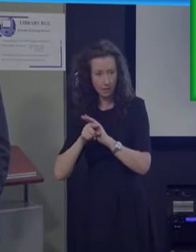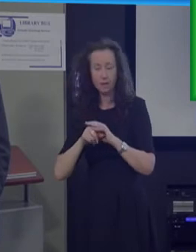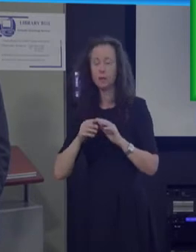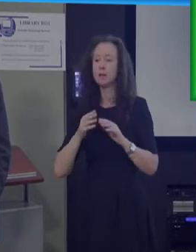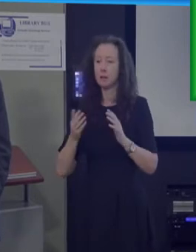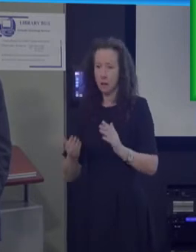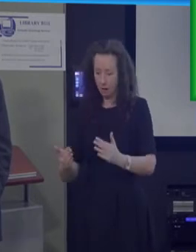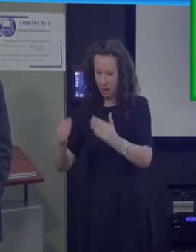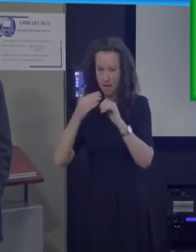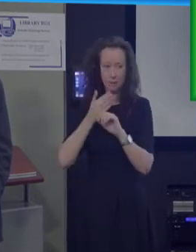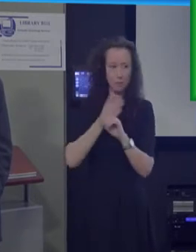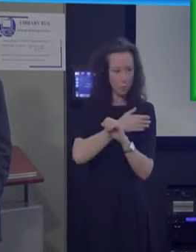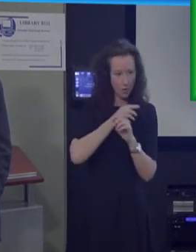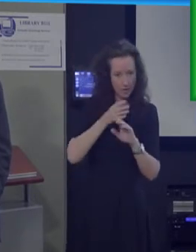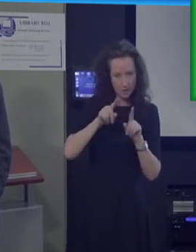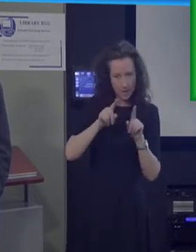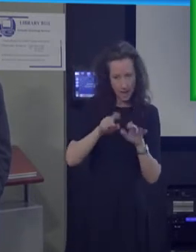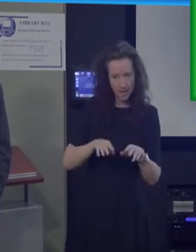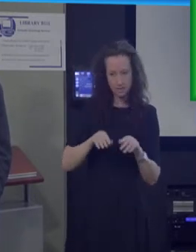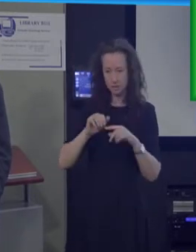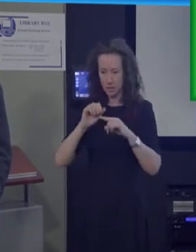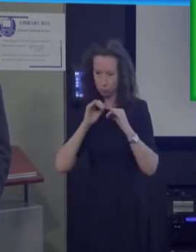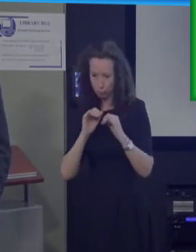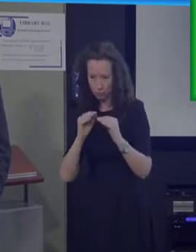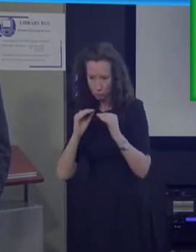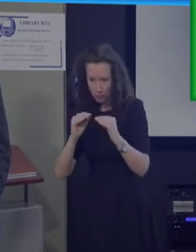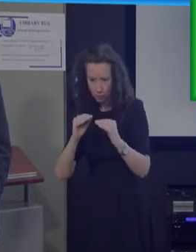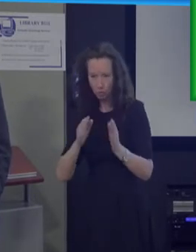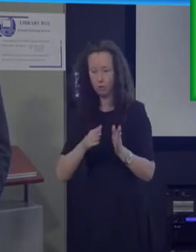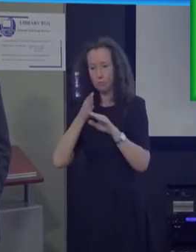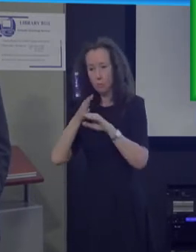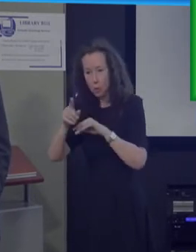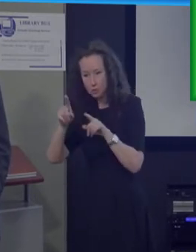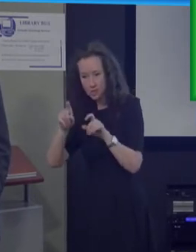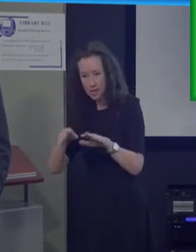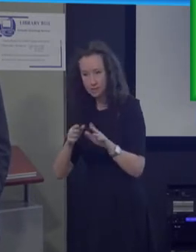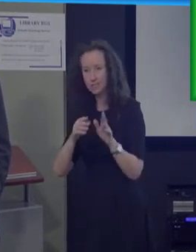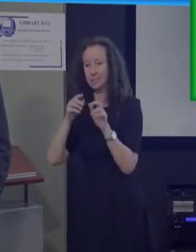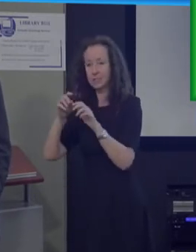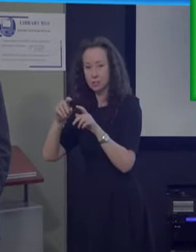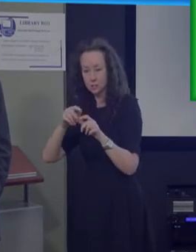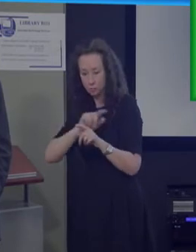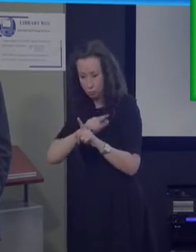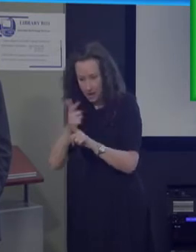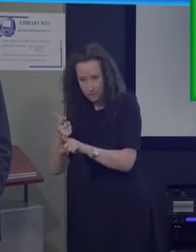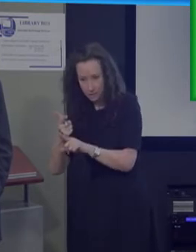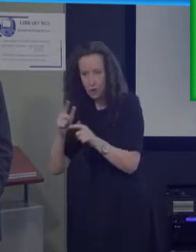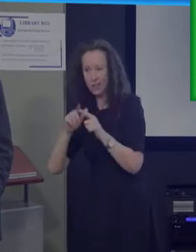pre-test phase, an instructional phase, post-test, transfer, and then transfer, more transfer.